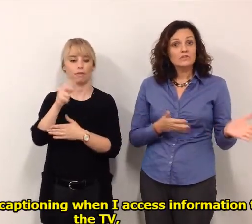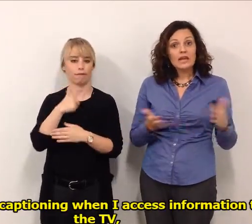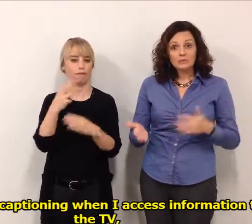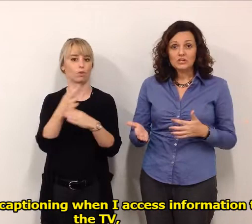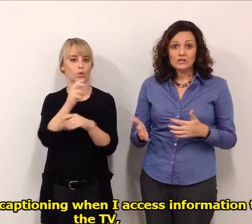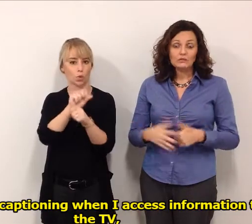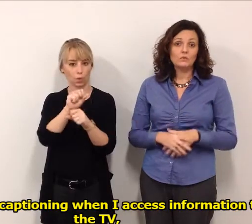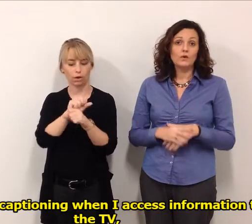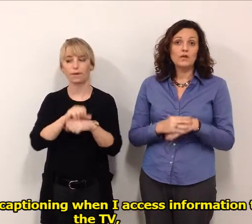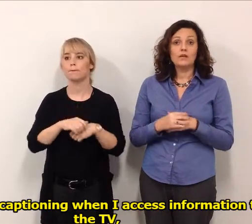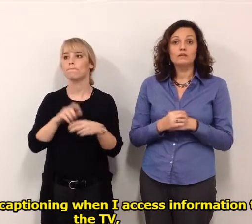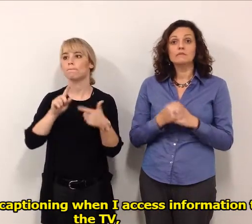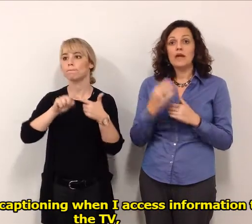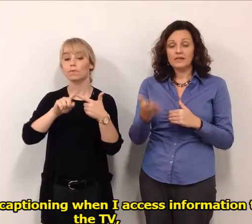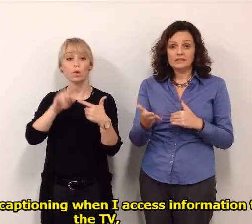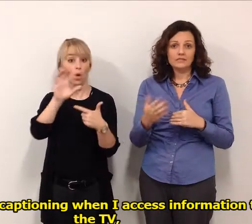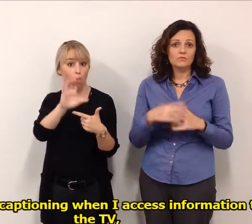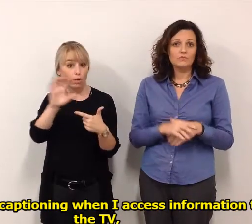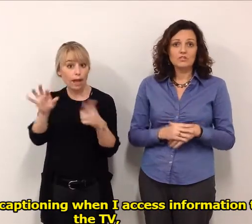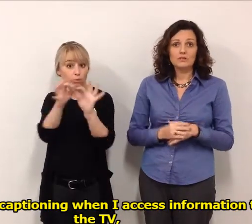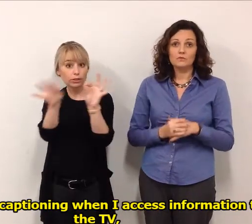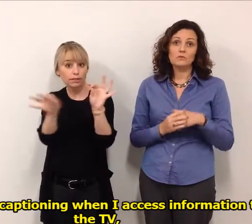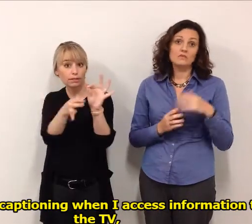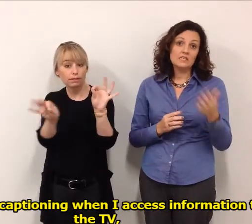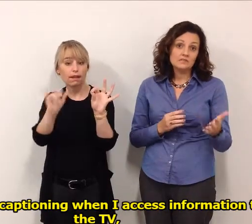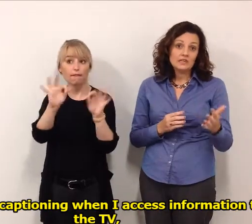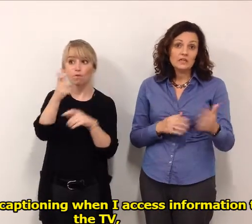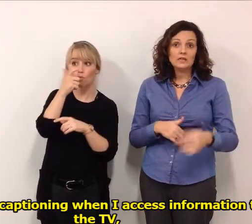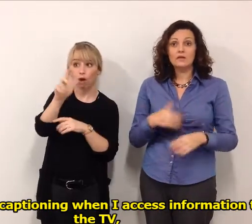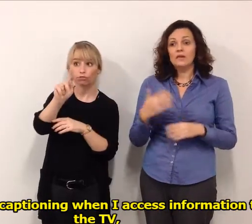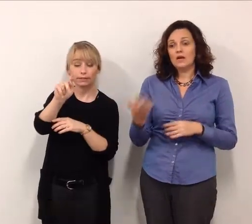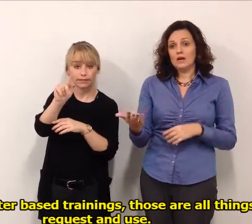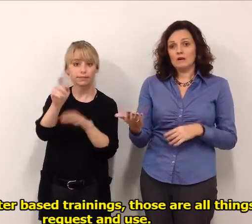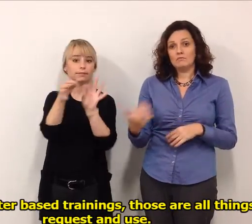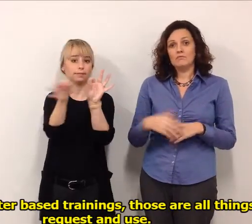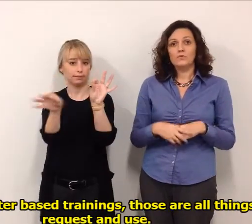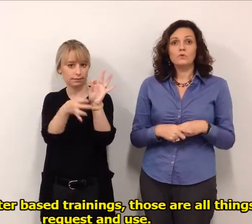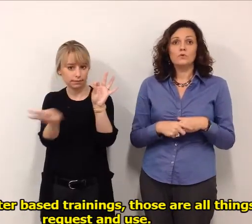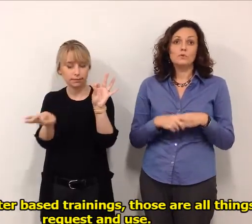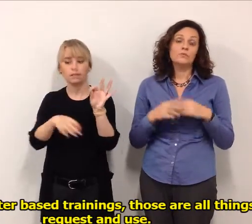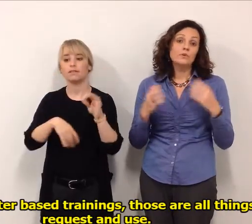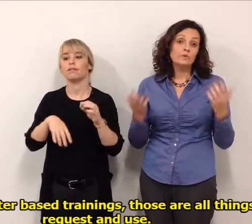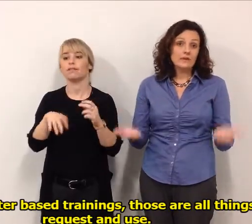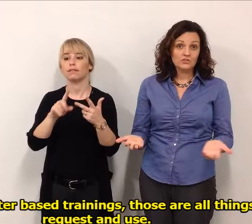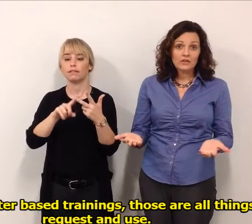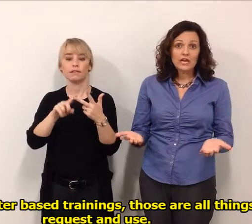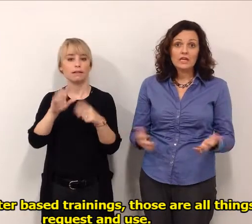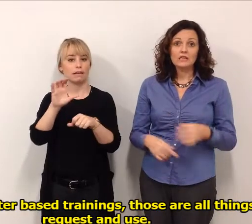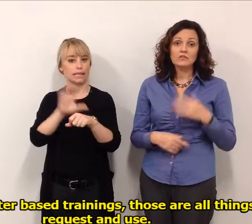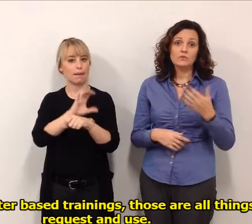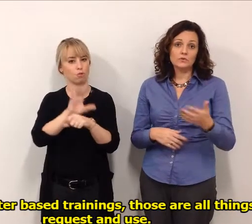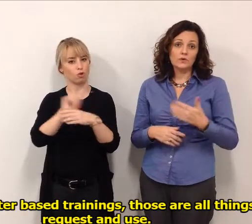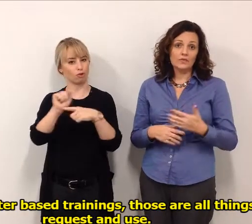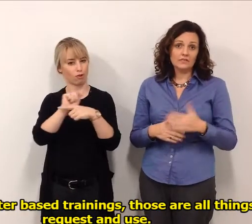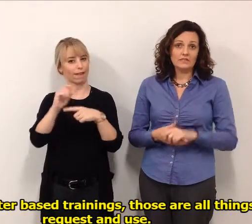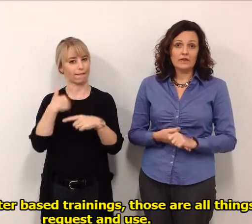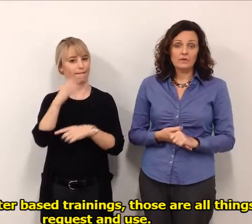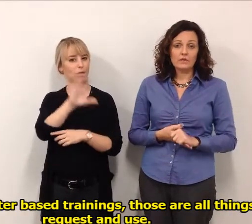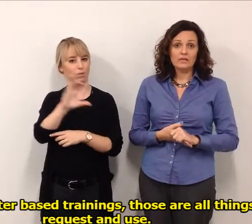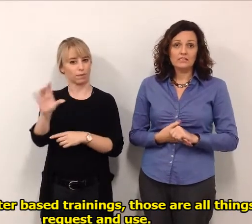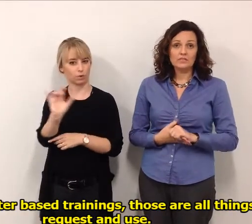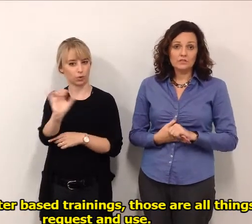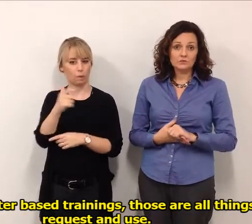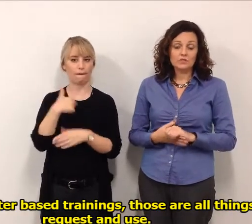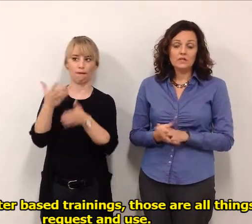the closed captioning when I access information through the TV, through computer-based trainings. Those are all things that